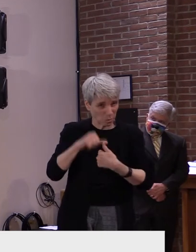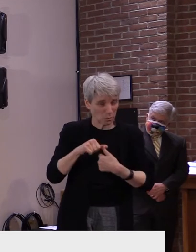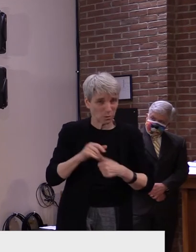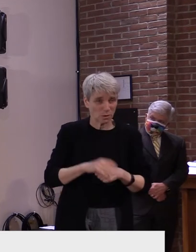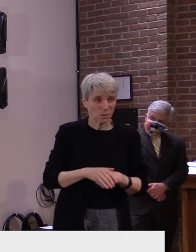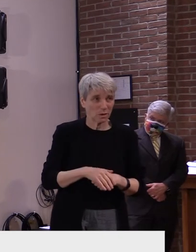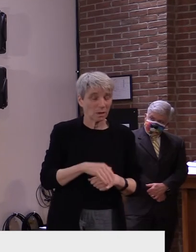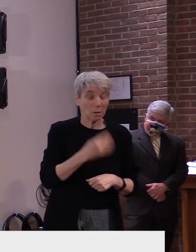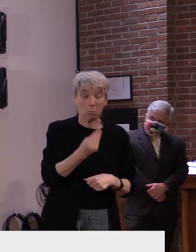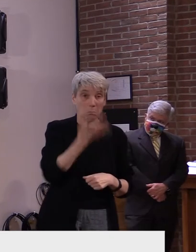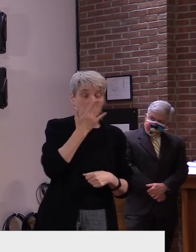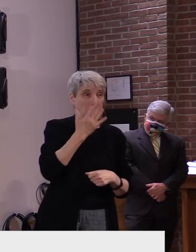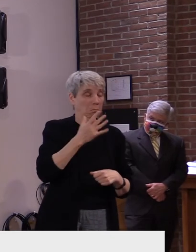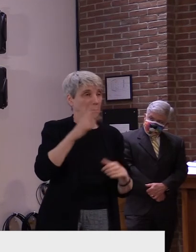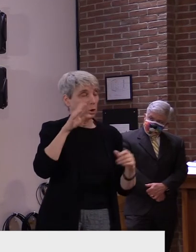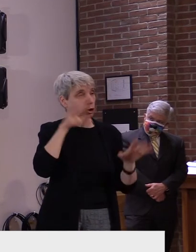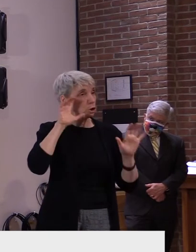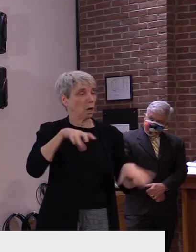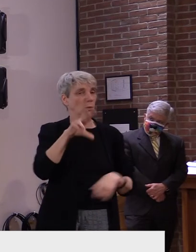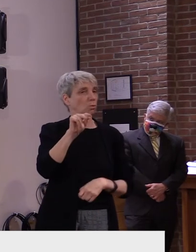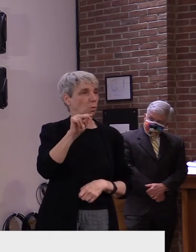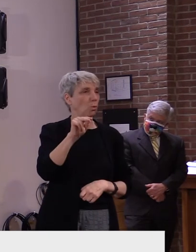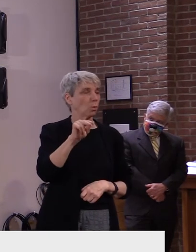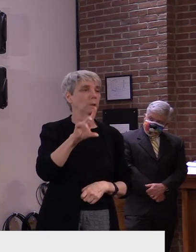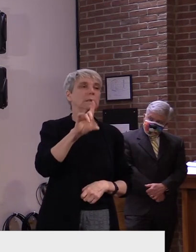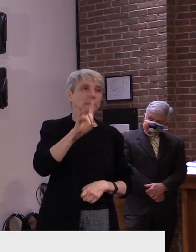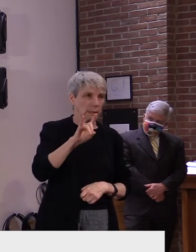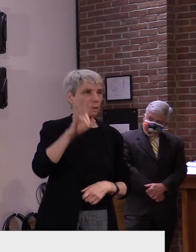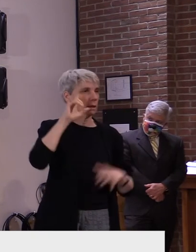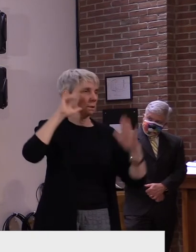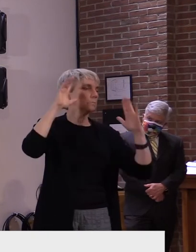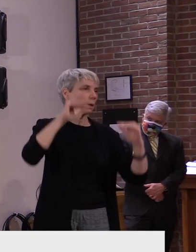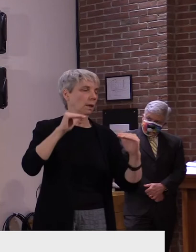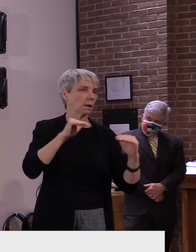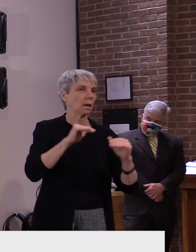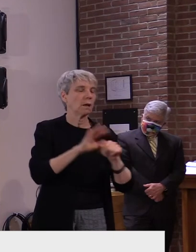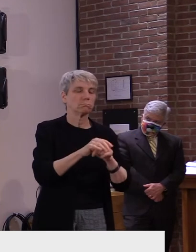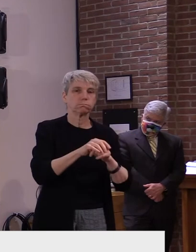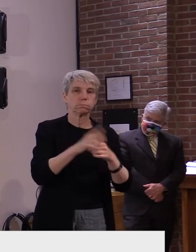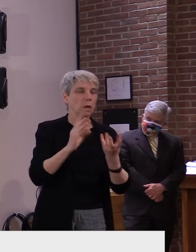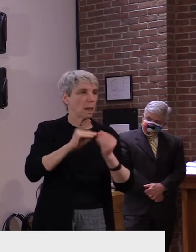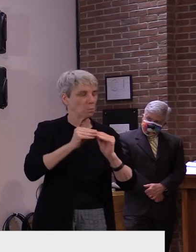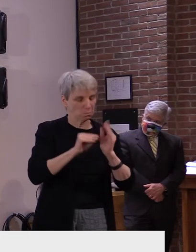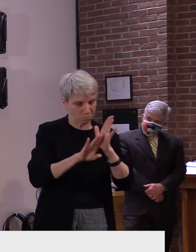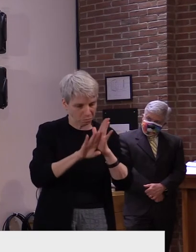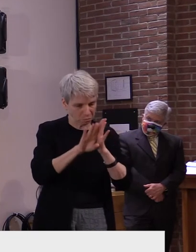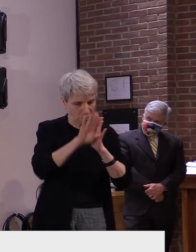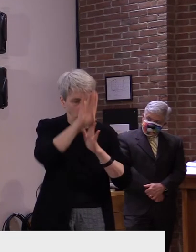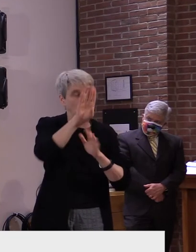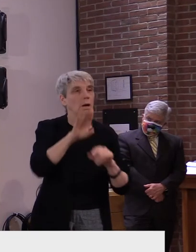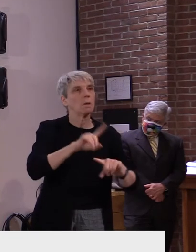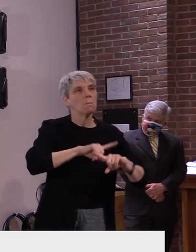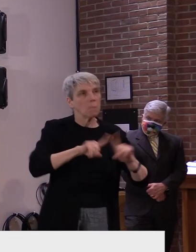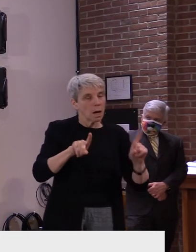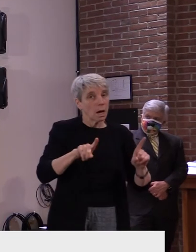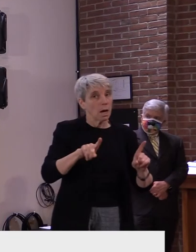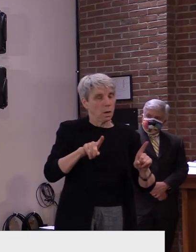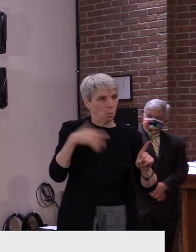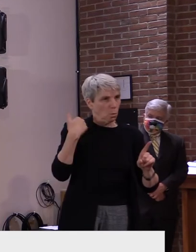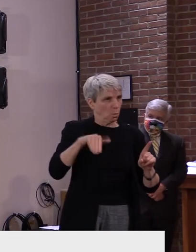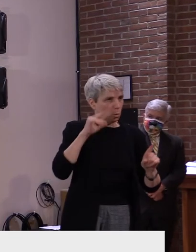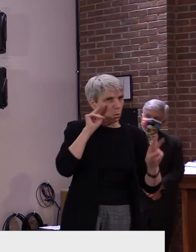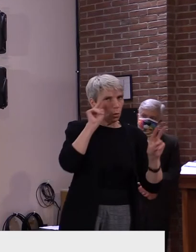totally unexpected but i think the severity from my standpoint the severity of what we're seeing around the country